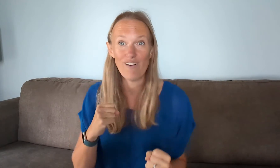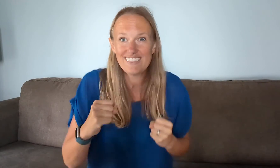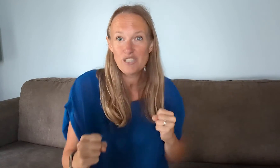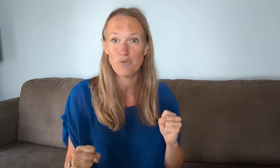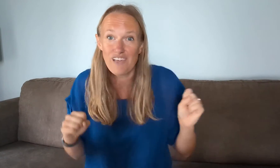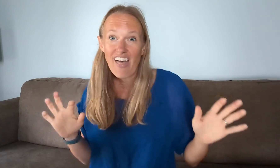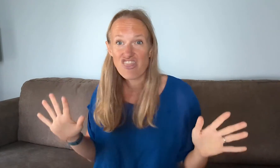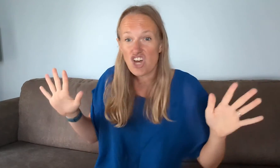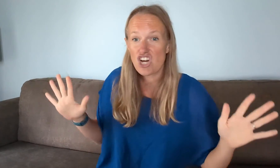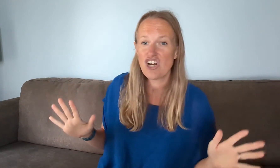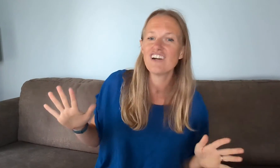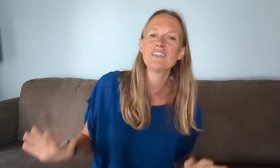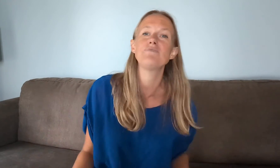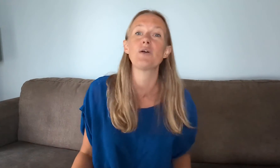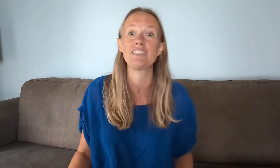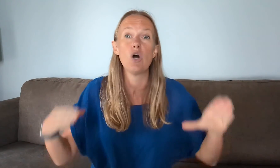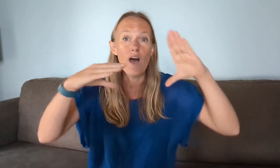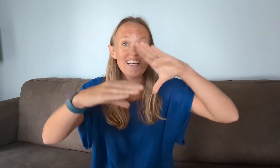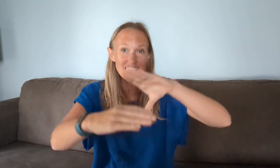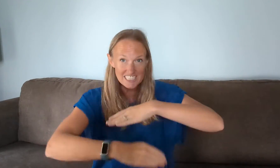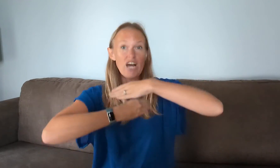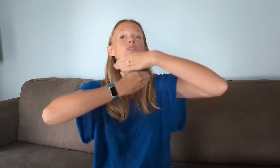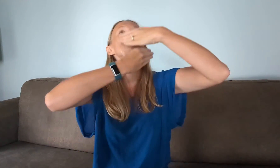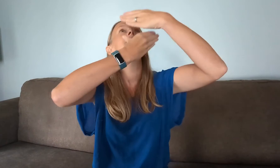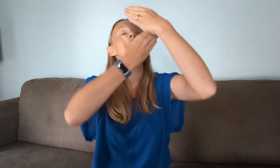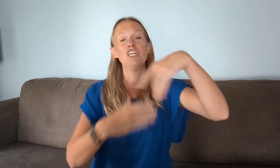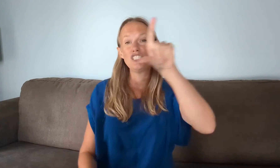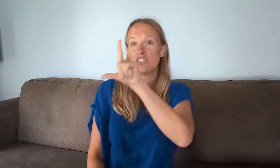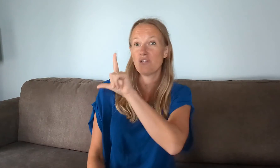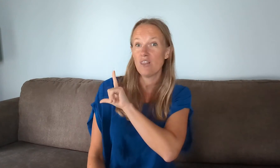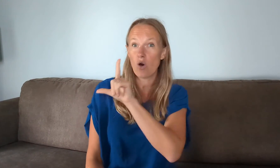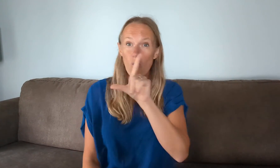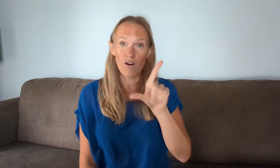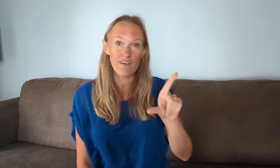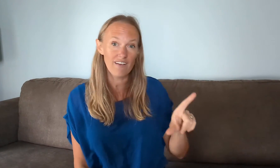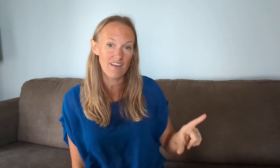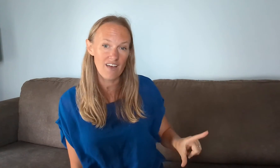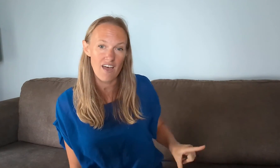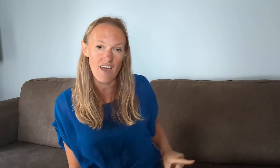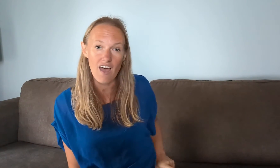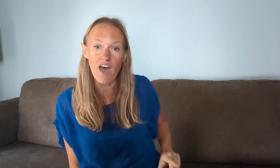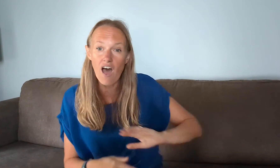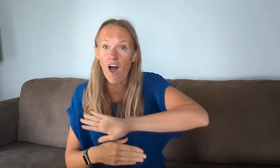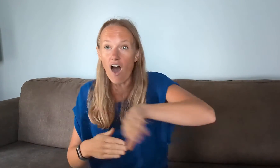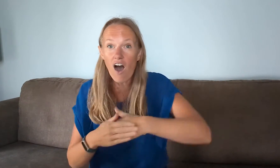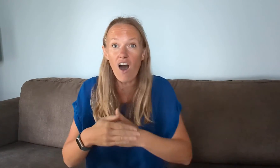chorus together. Okay, so shout to the Lord, all